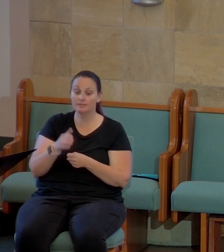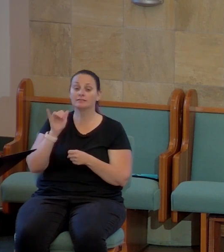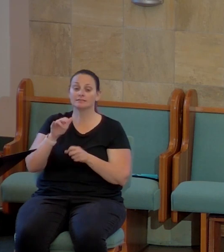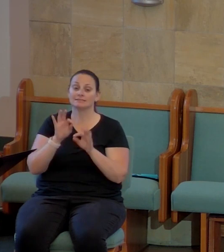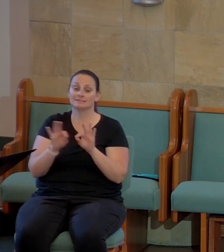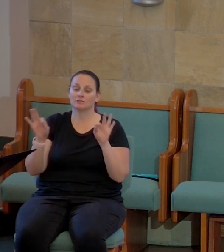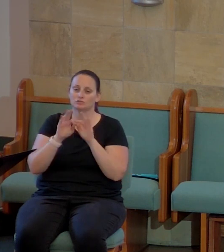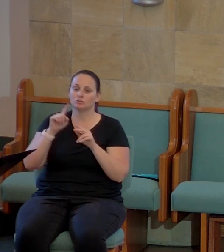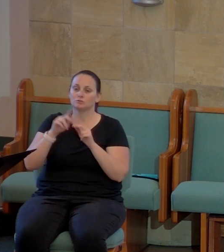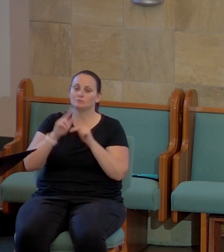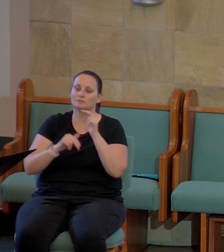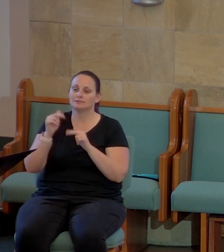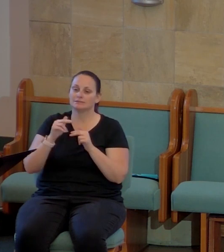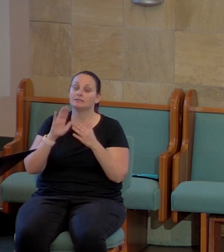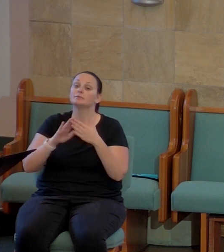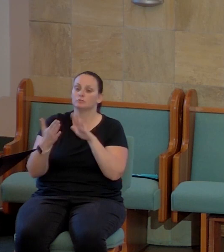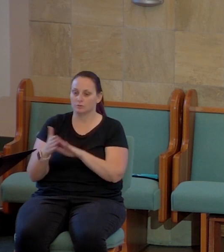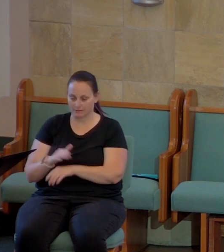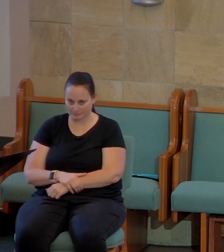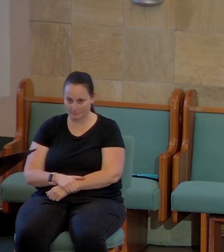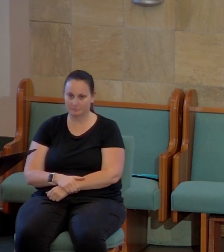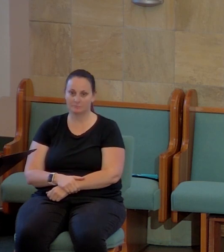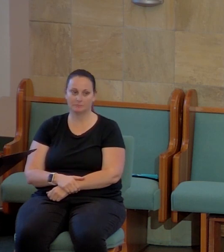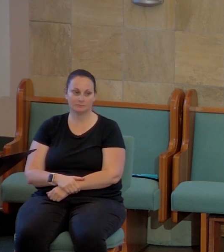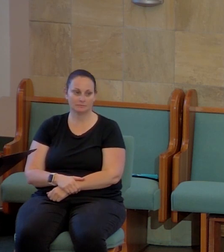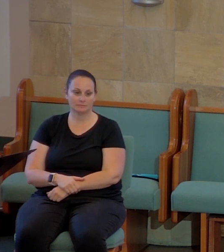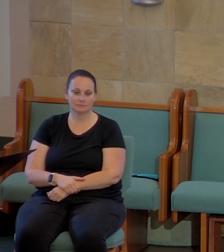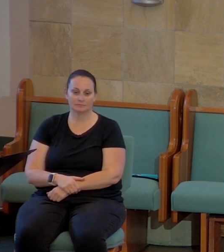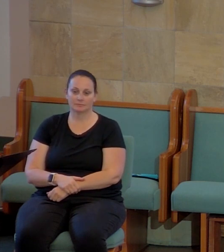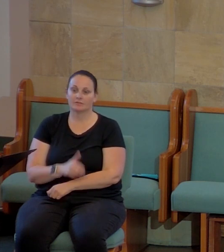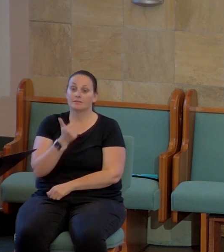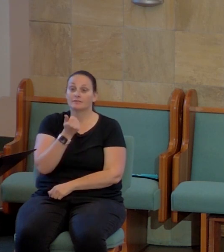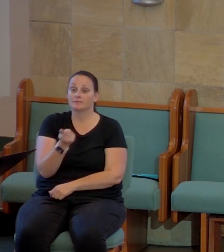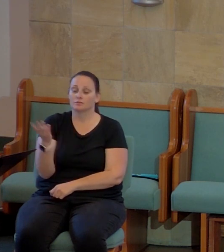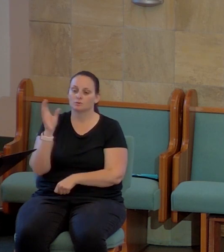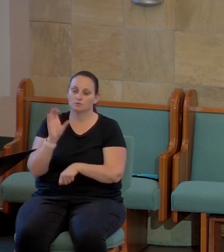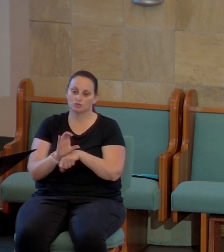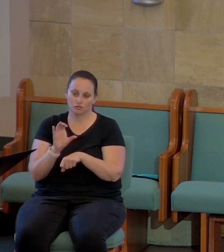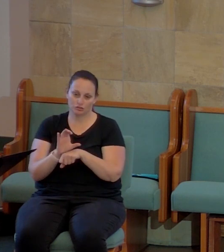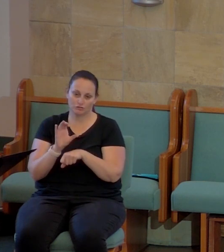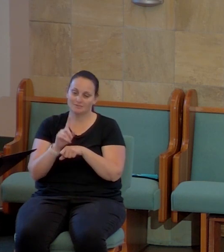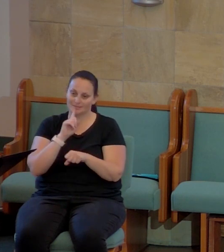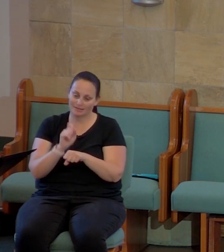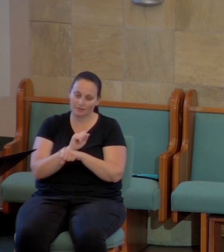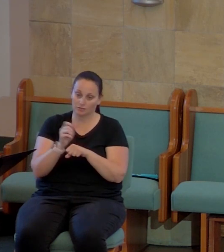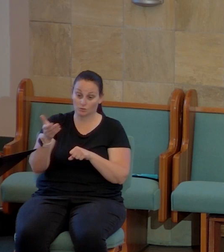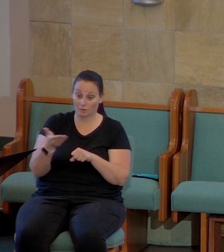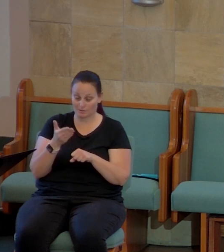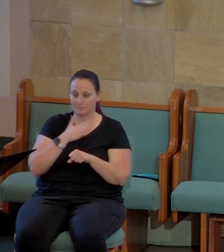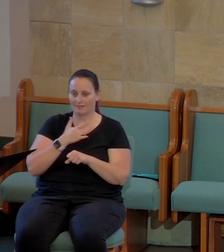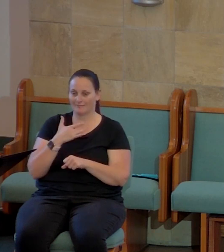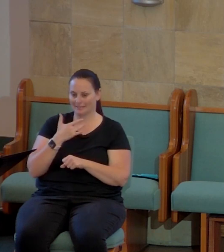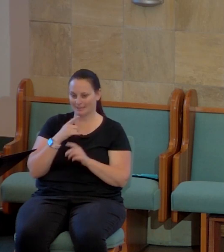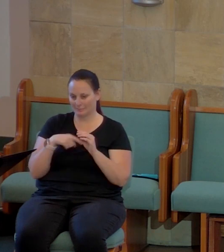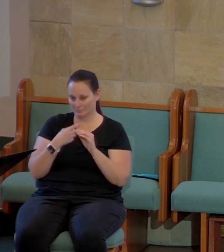building community. There are few churches that are actually welcoming, is my feeling about